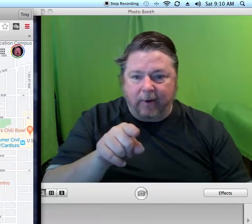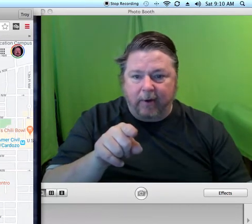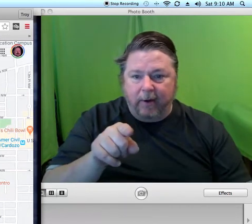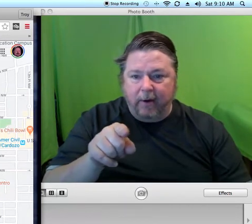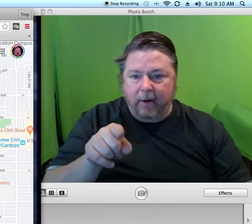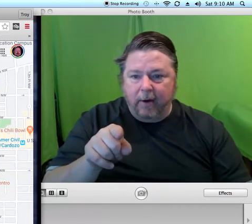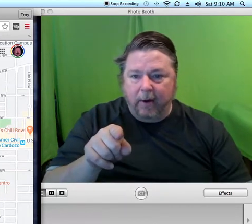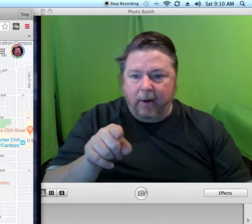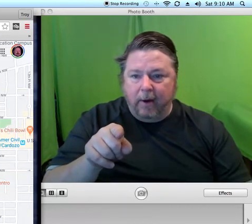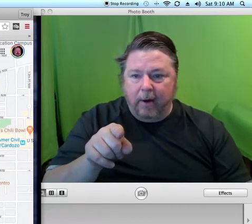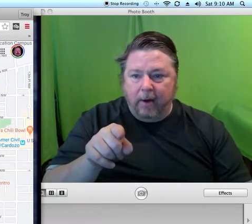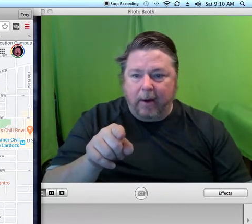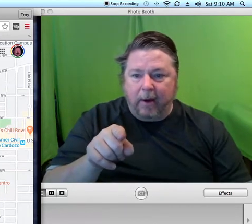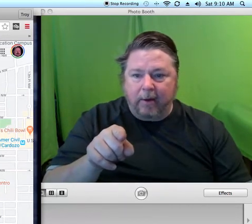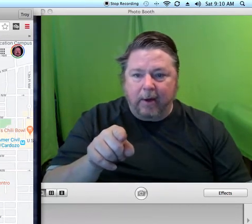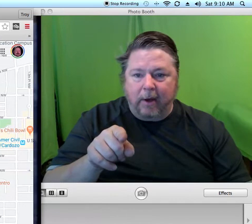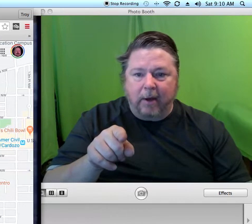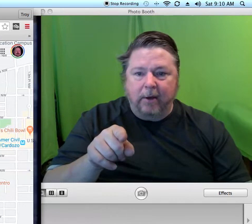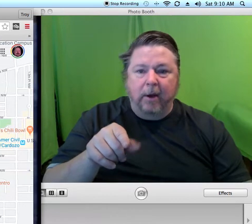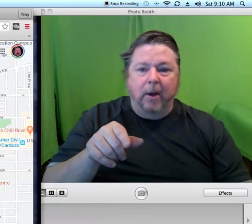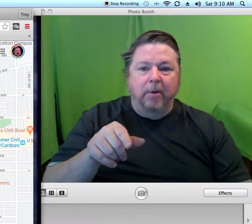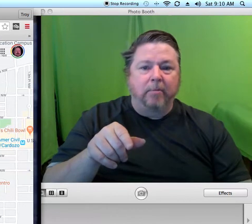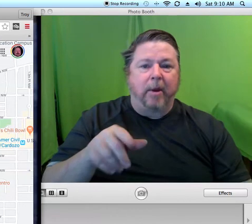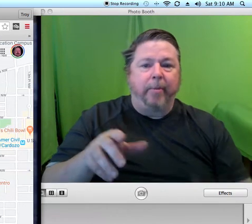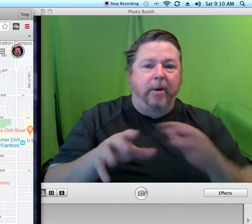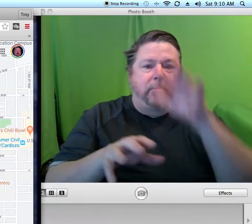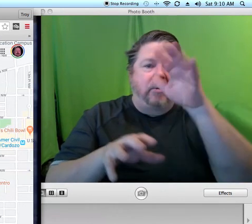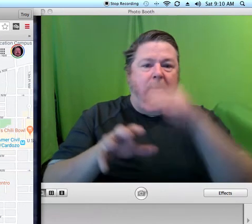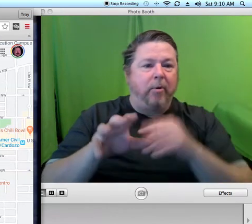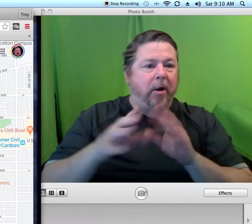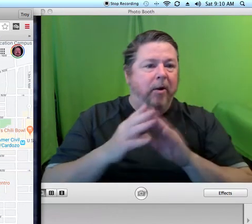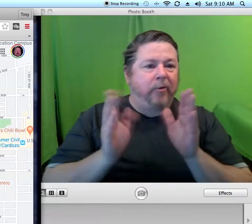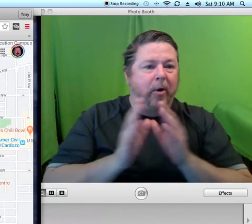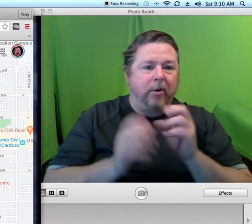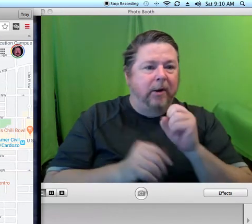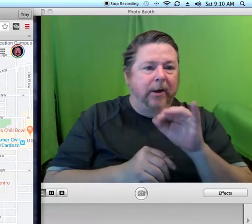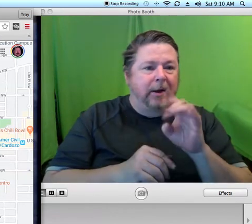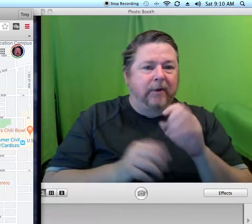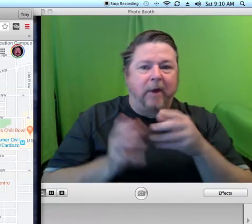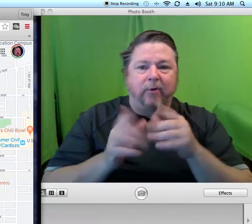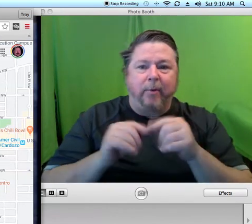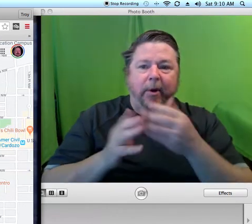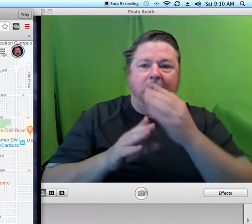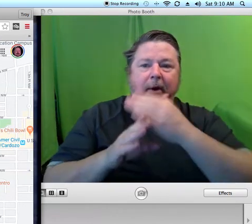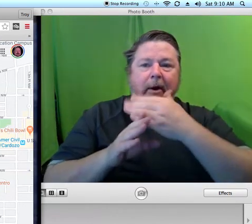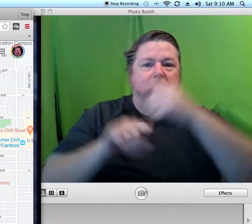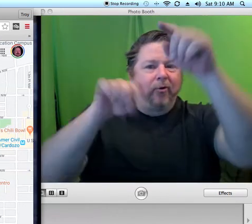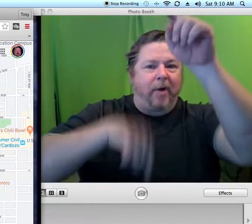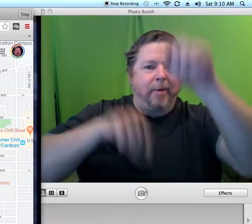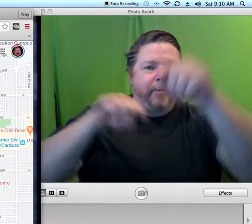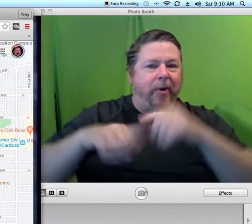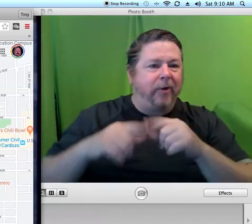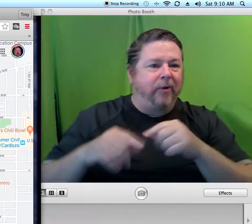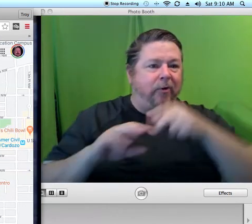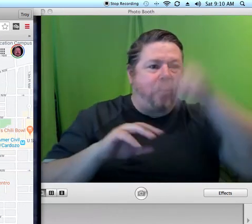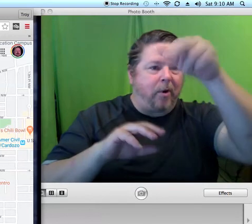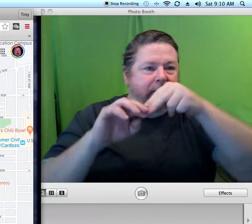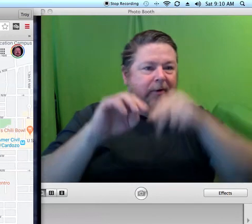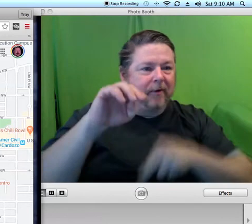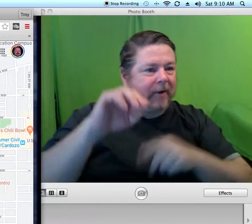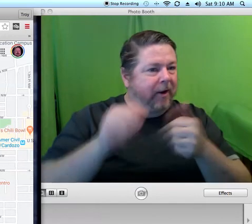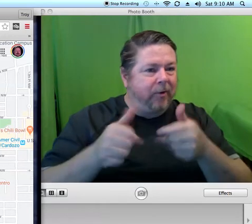one. And maybe, on a smaller side street, but it's right in between those areas,